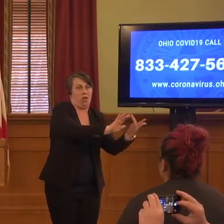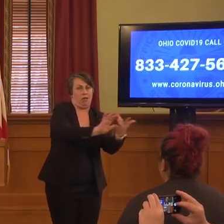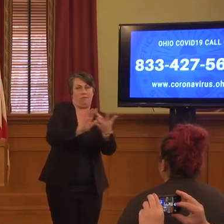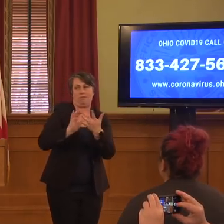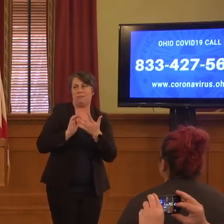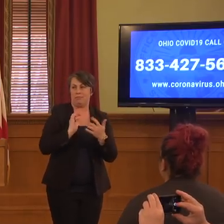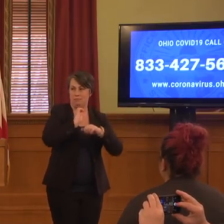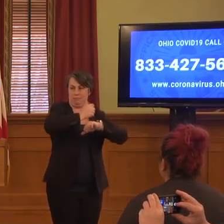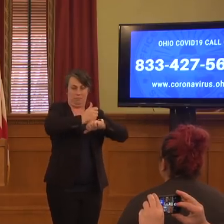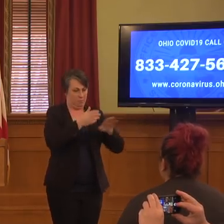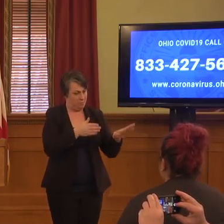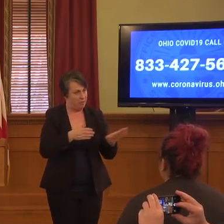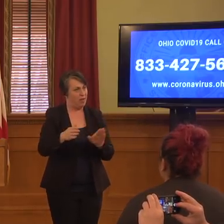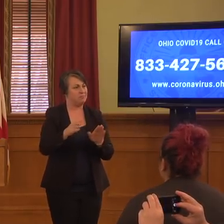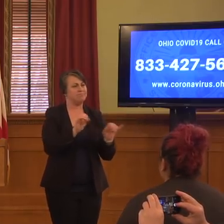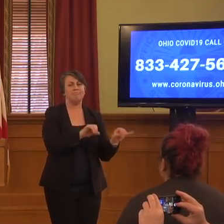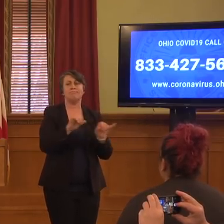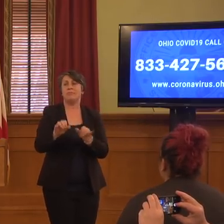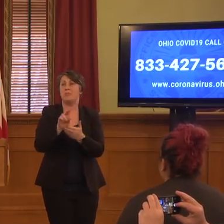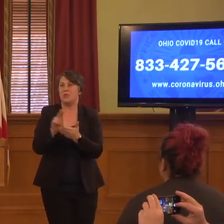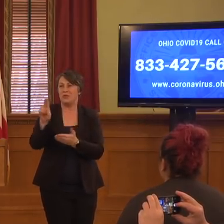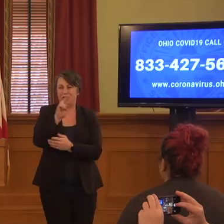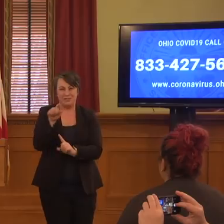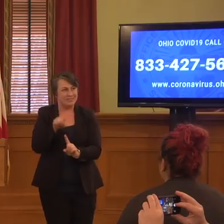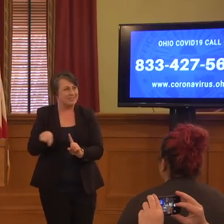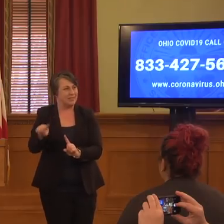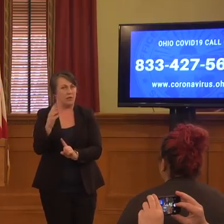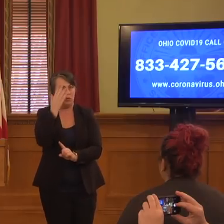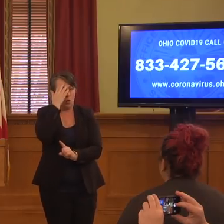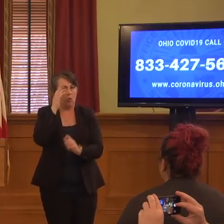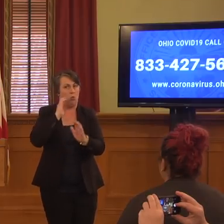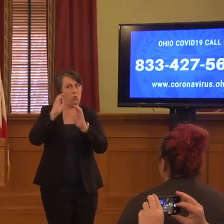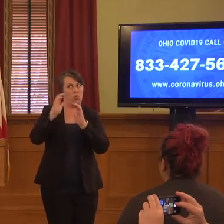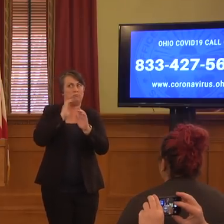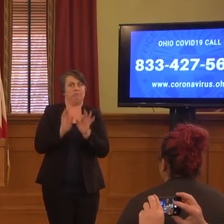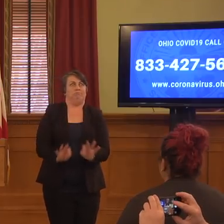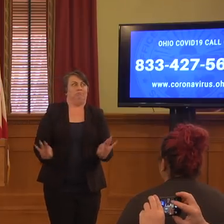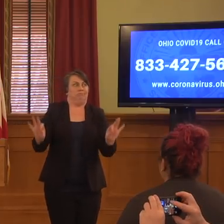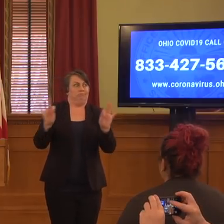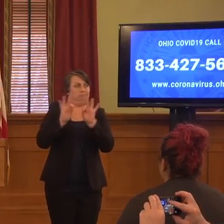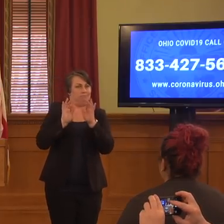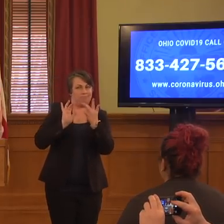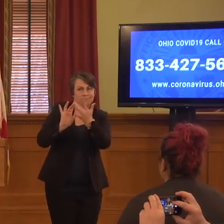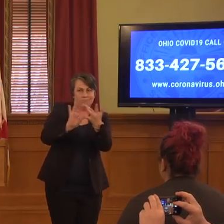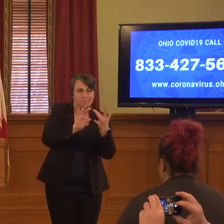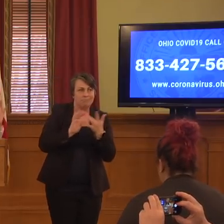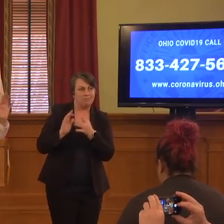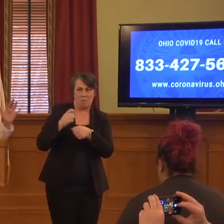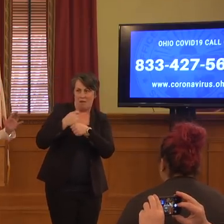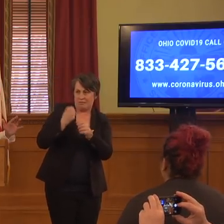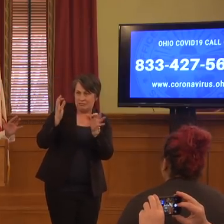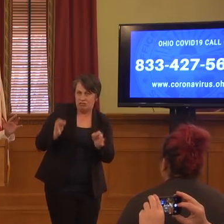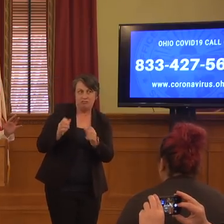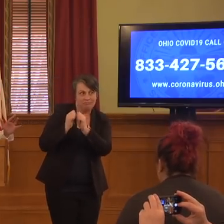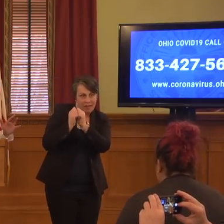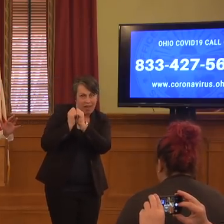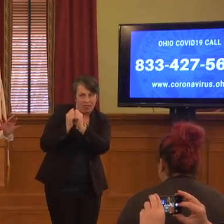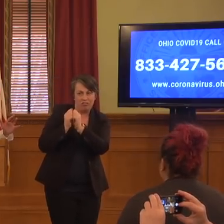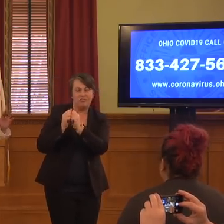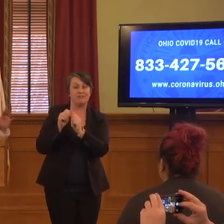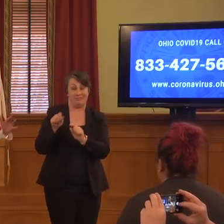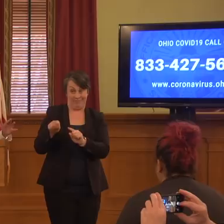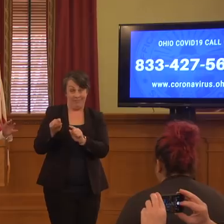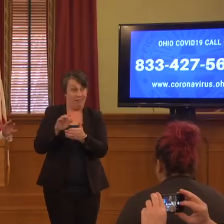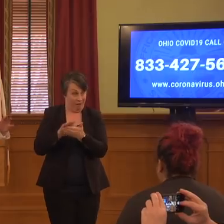just like universities realize, it really helps when we're all talking to each other and making decisions together. The hospitals are all doing that right